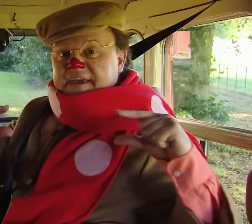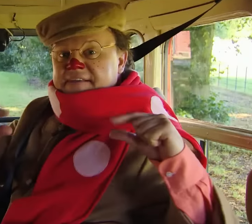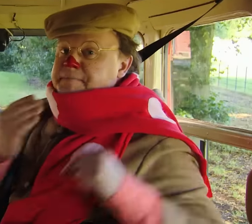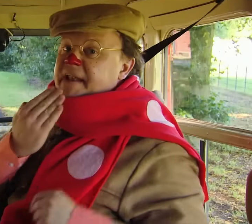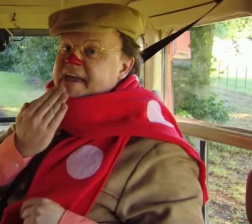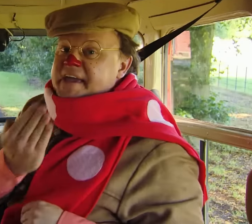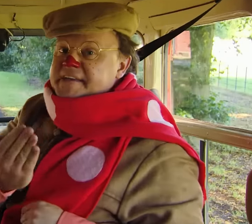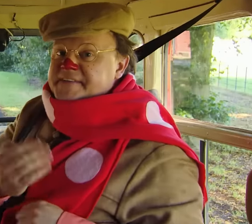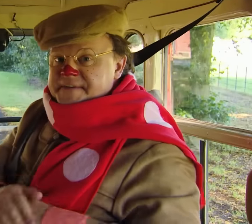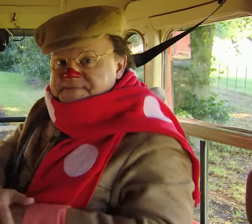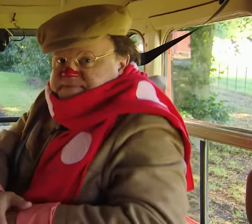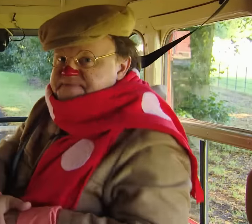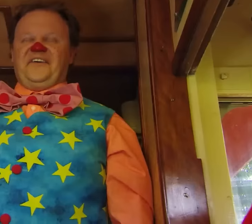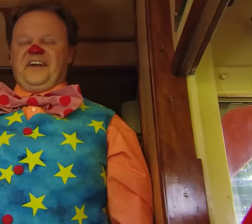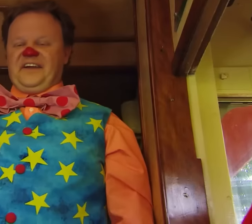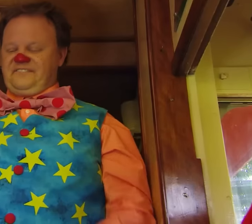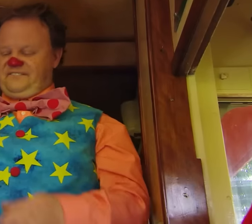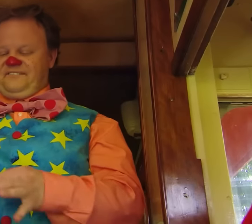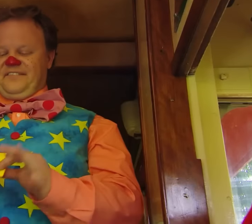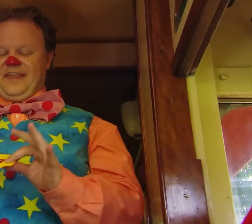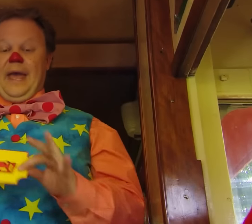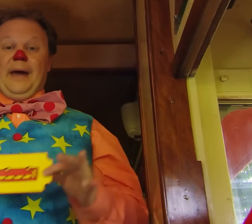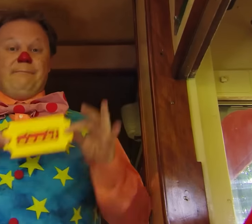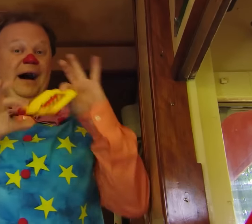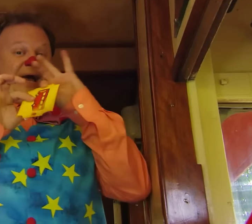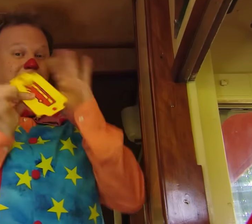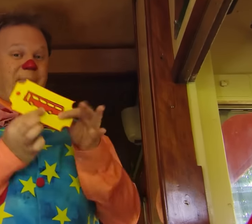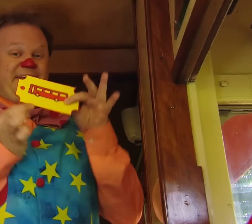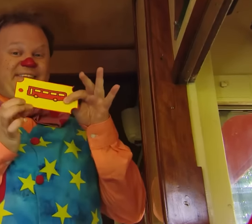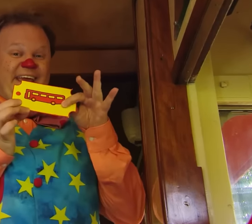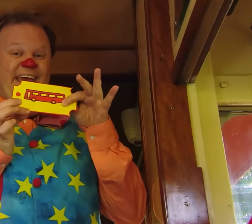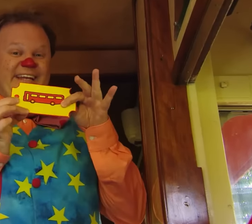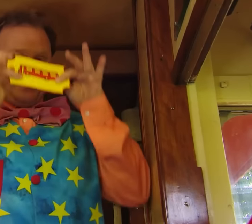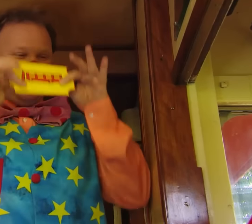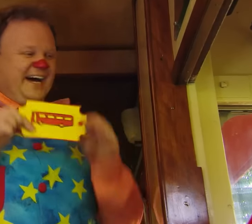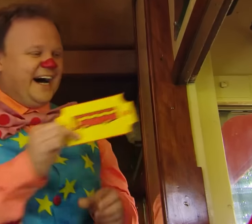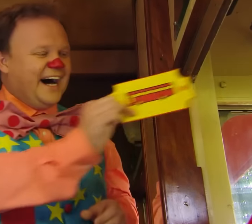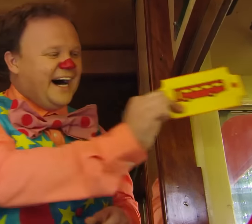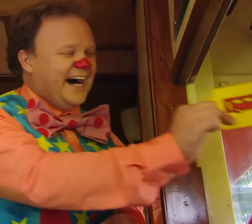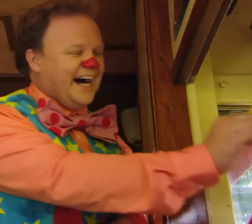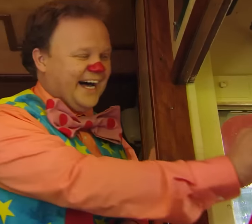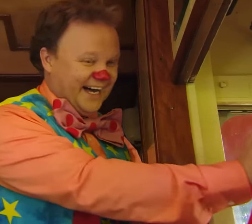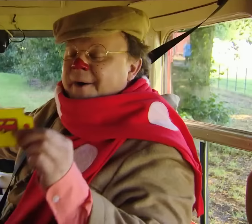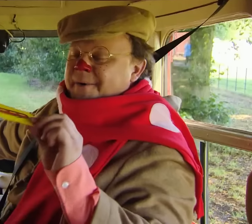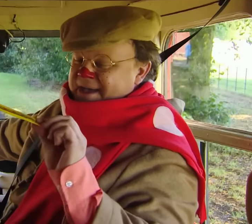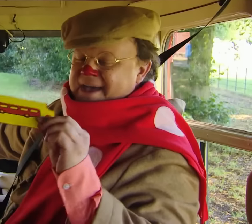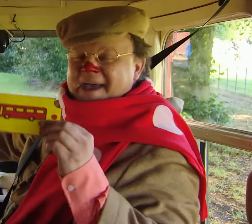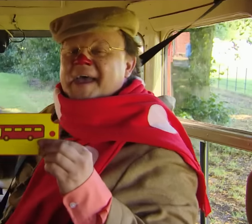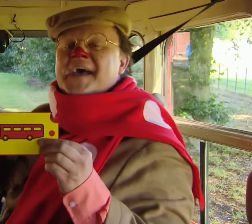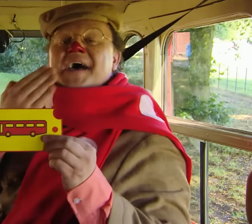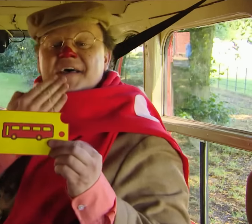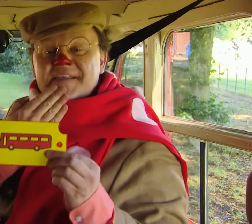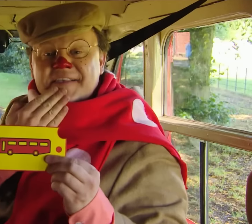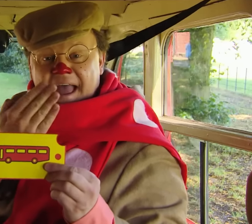Tickets, please. Sorry. My bus ticket! Oh! Thank